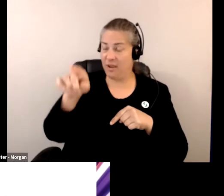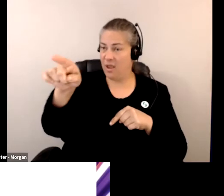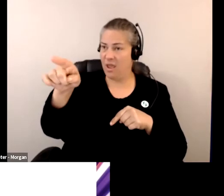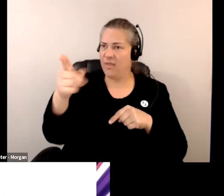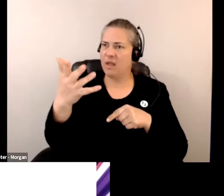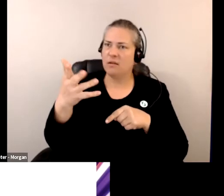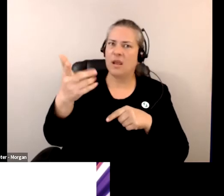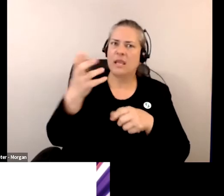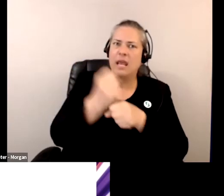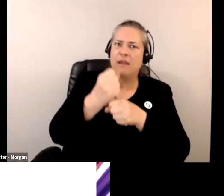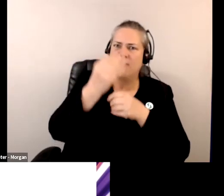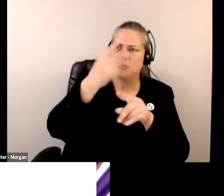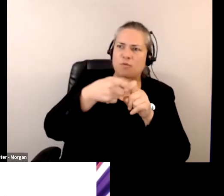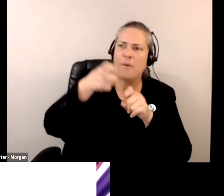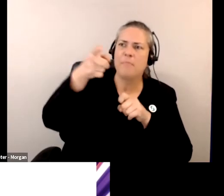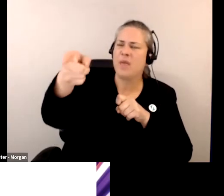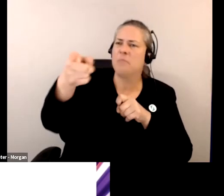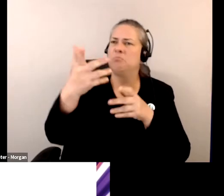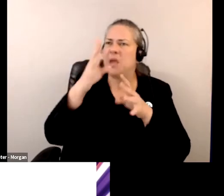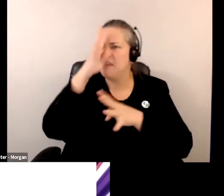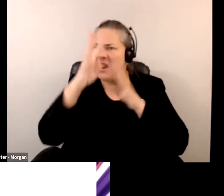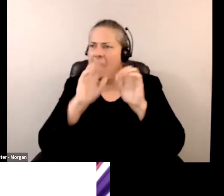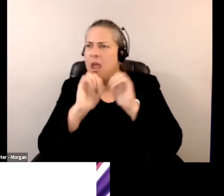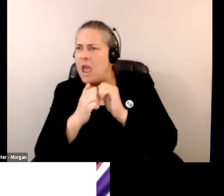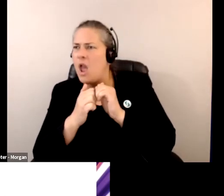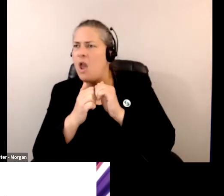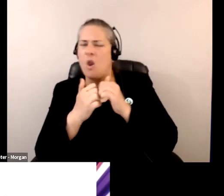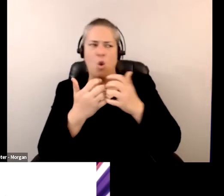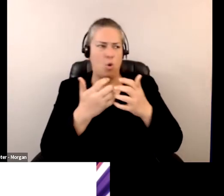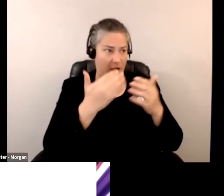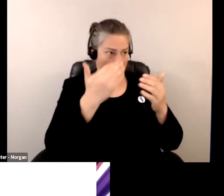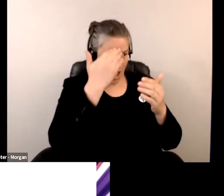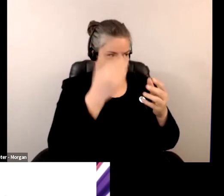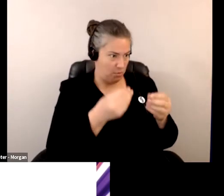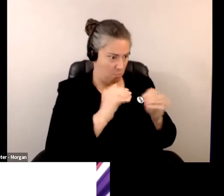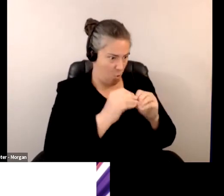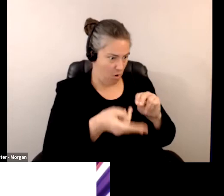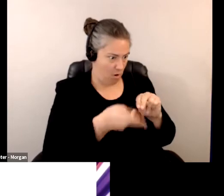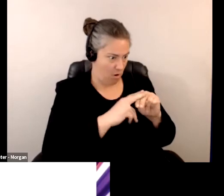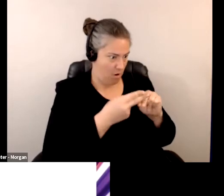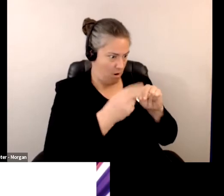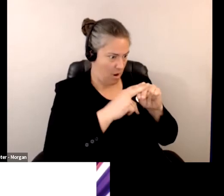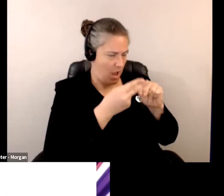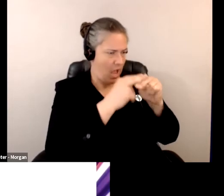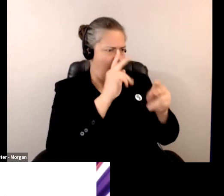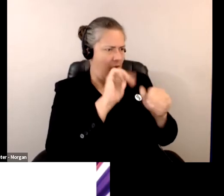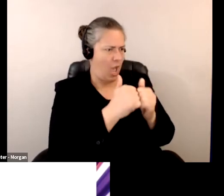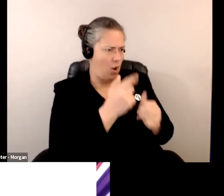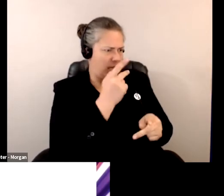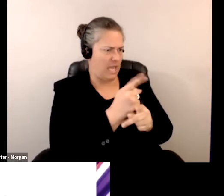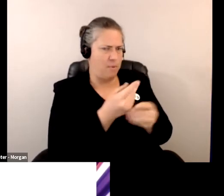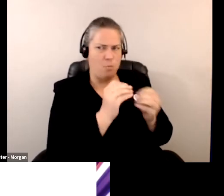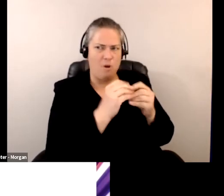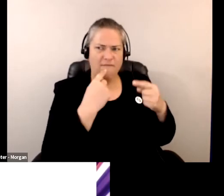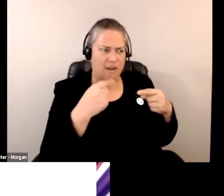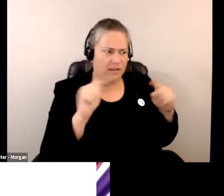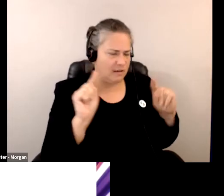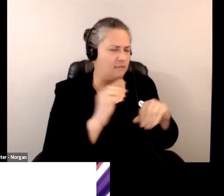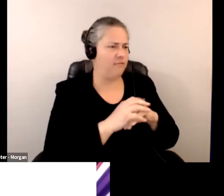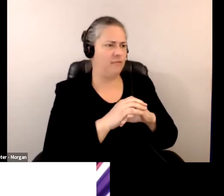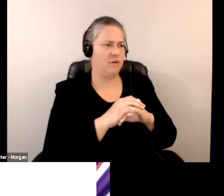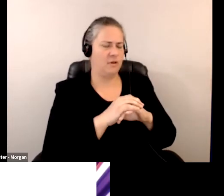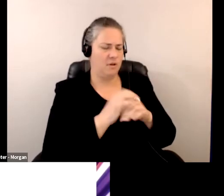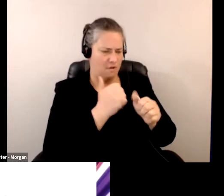continuous improvement to keep the methods effective as knowledge grows, to help maintain their